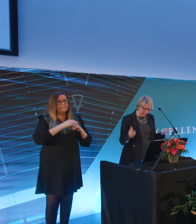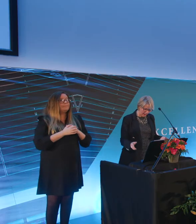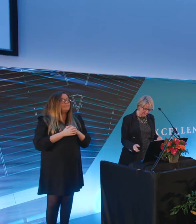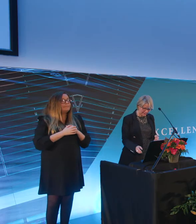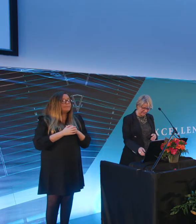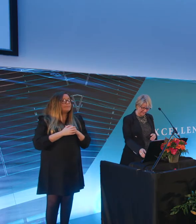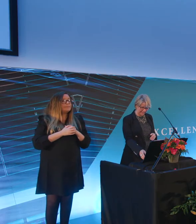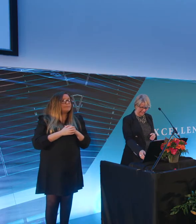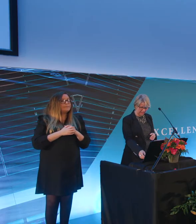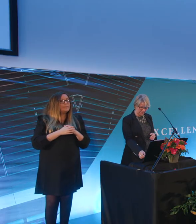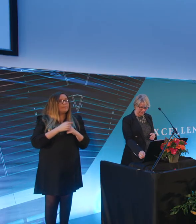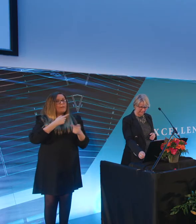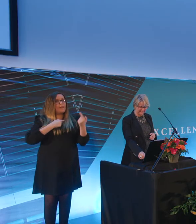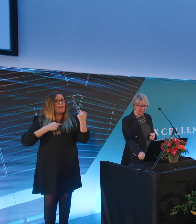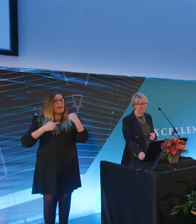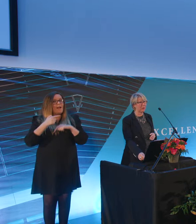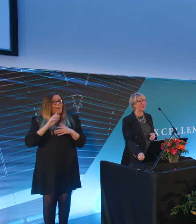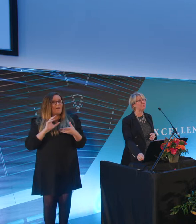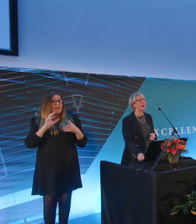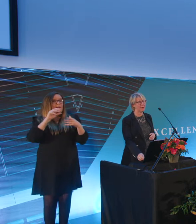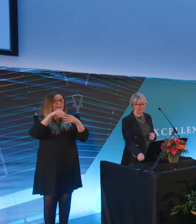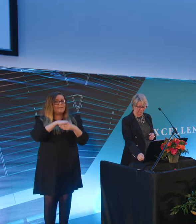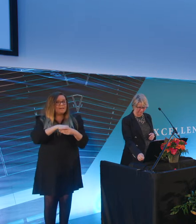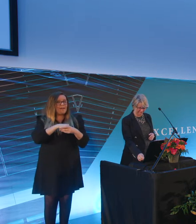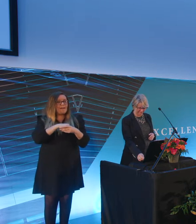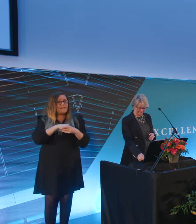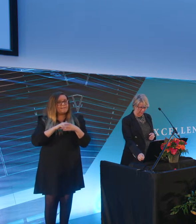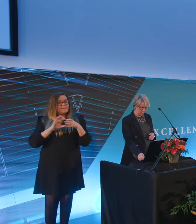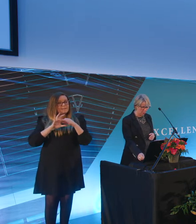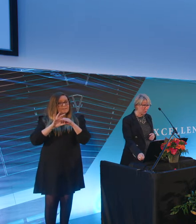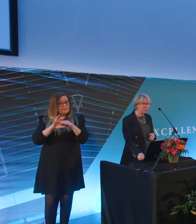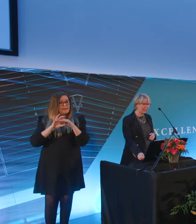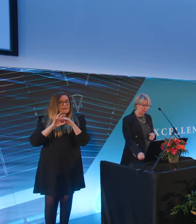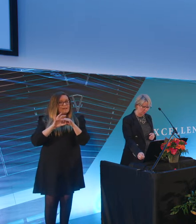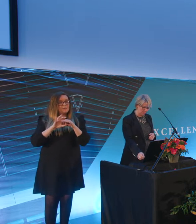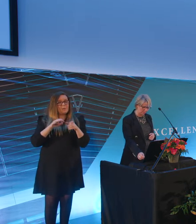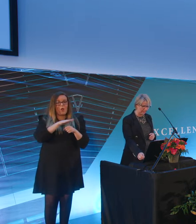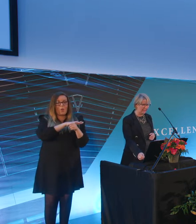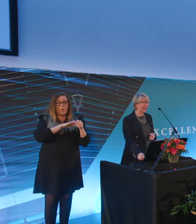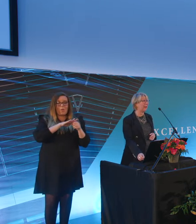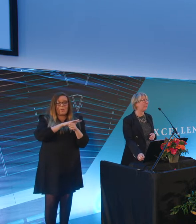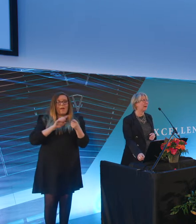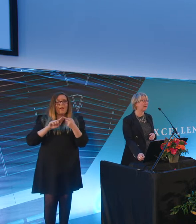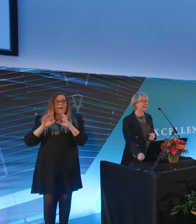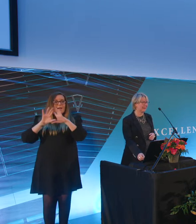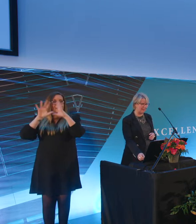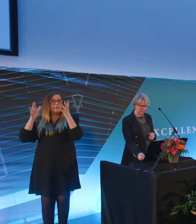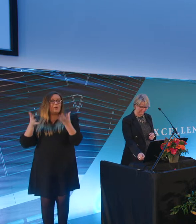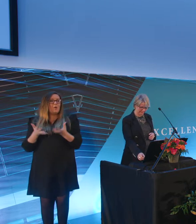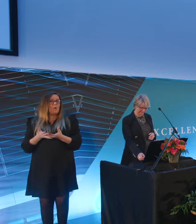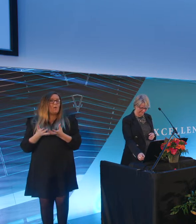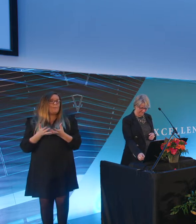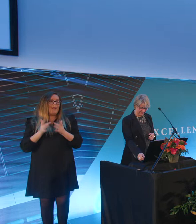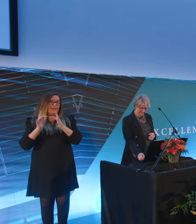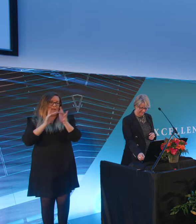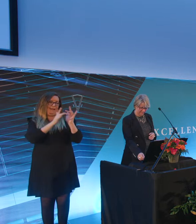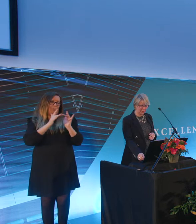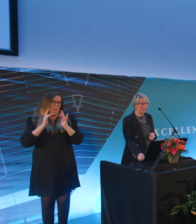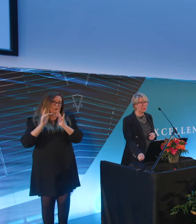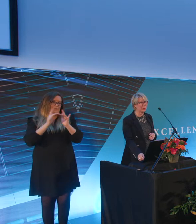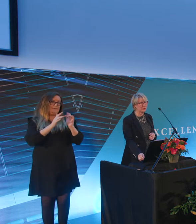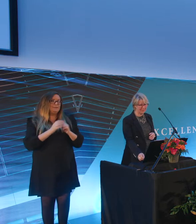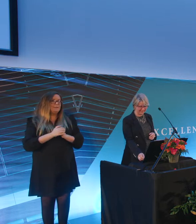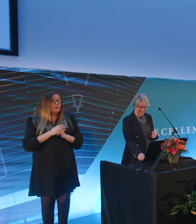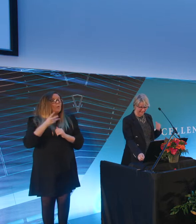And our enhanced engagement extends to our remarkable local and global alumni networks,